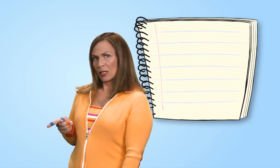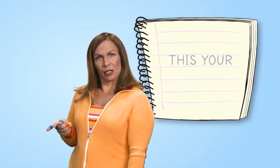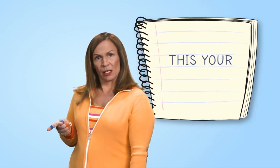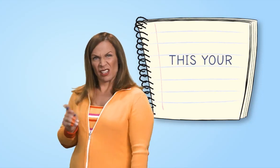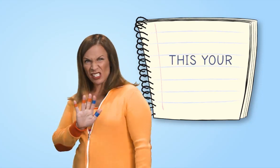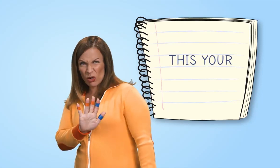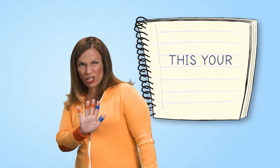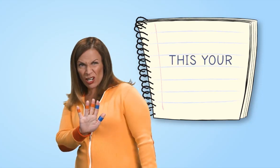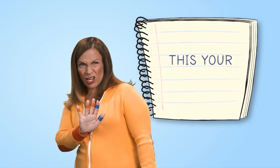This your?